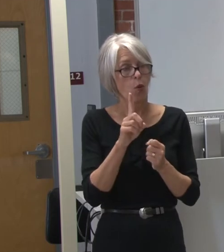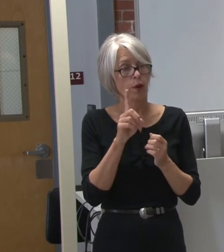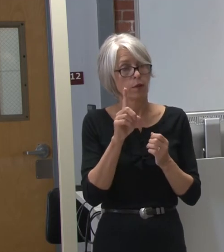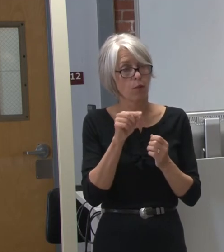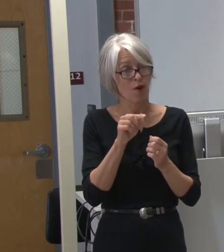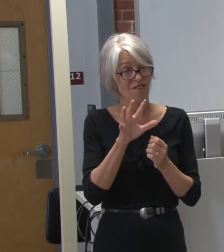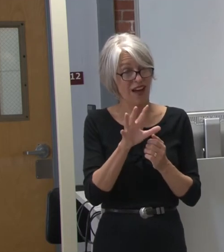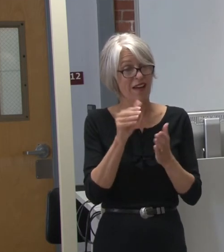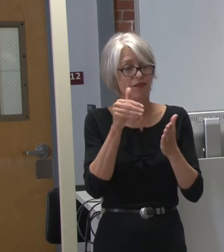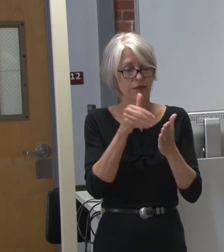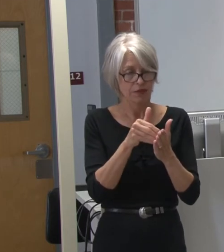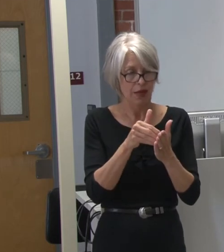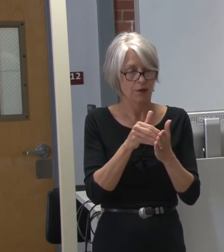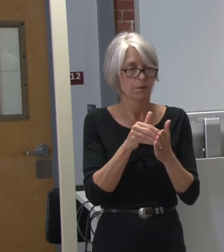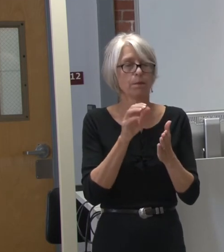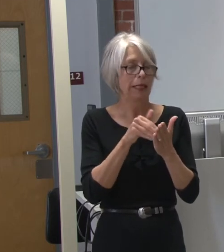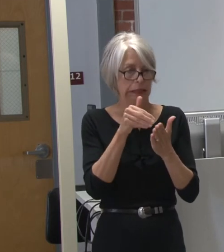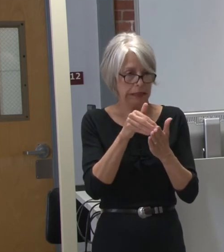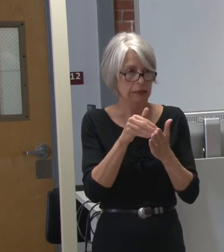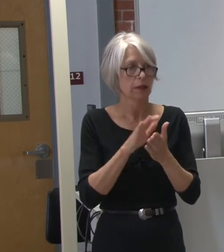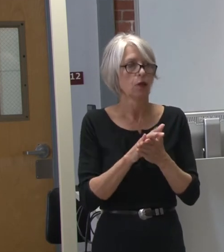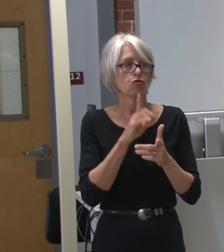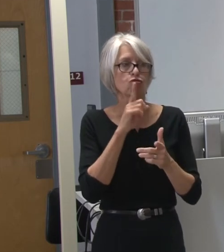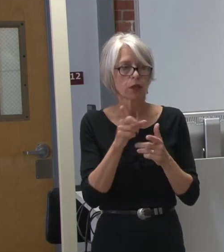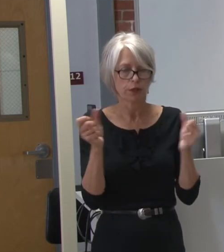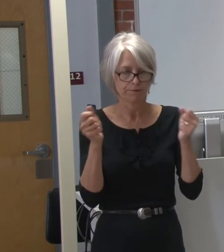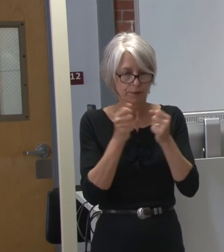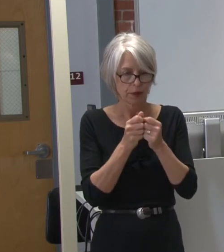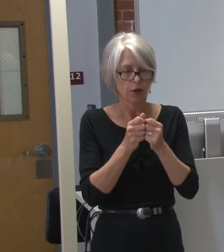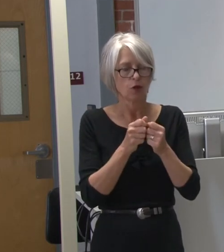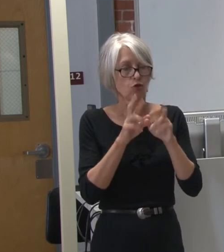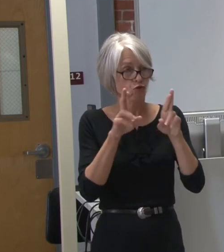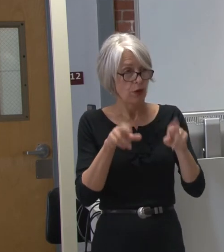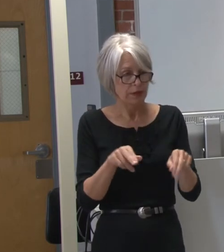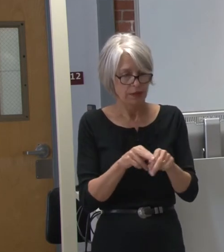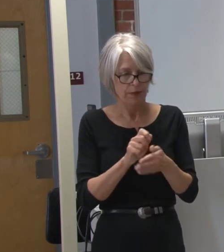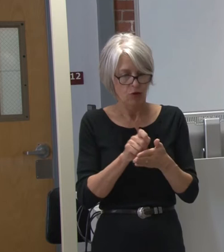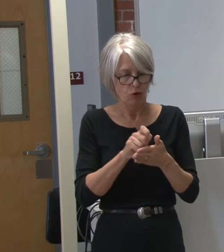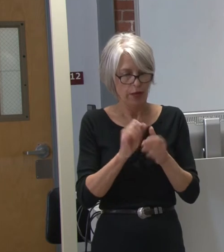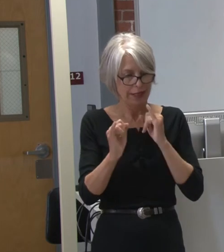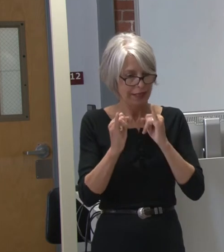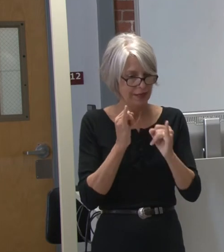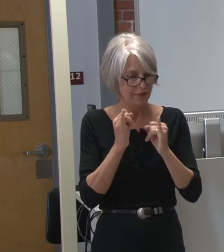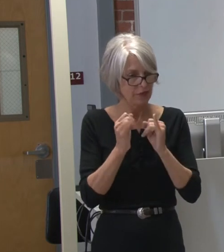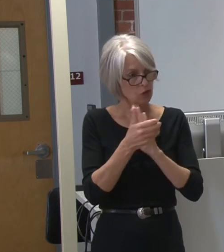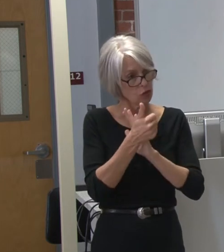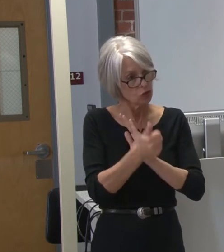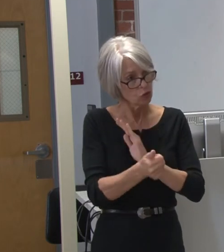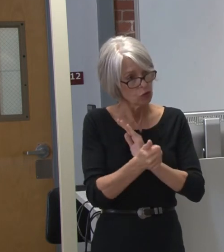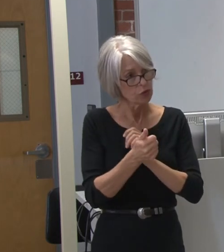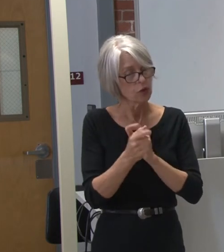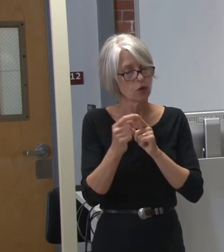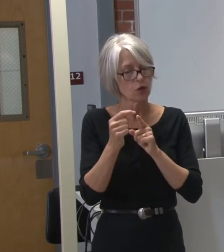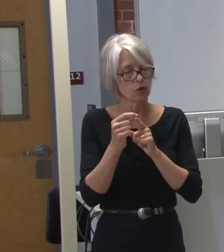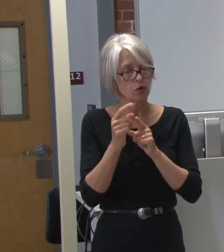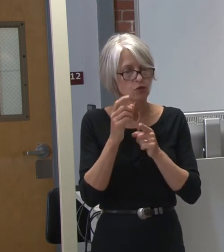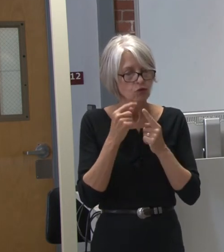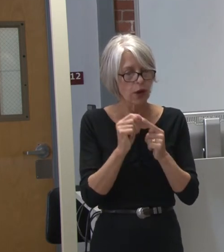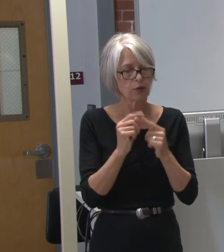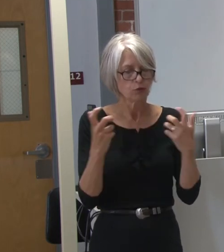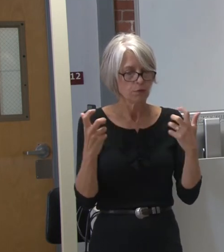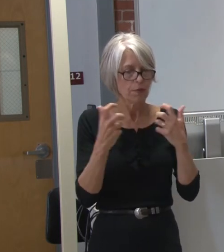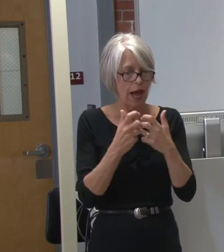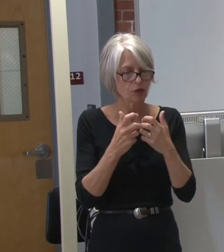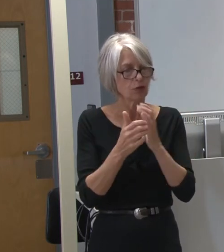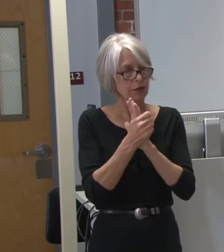doors seeking job counseling, resume writing, interviewing skills, or training to meet the skills of employers we're looking for